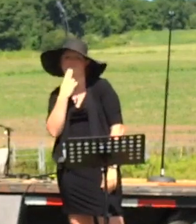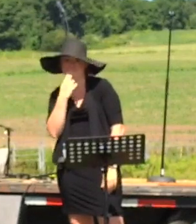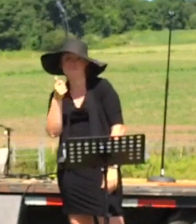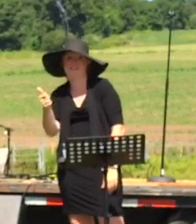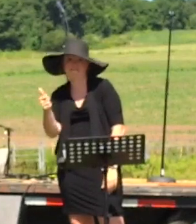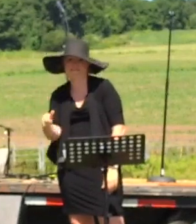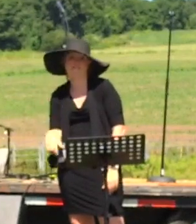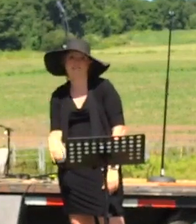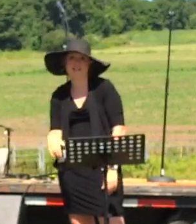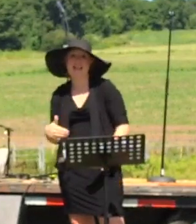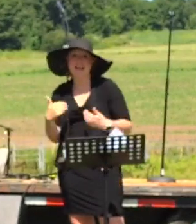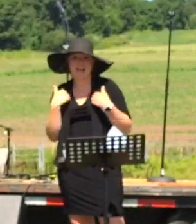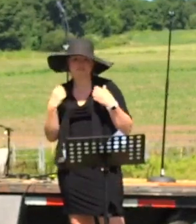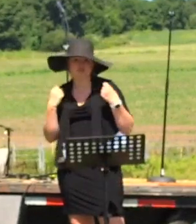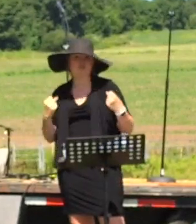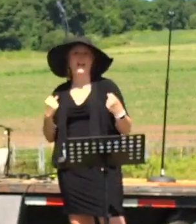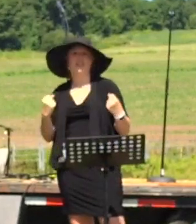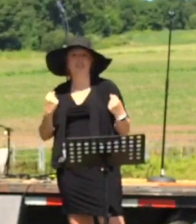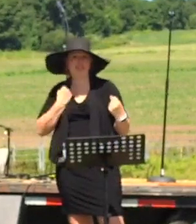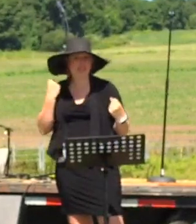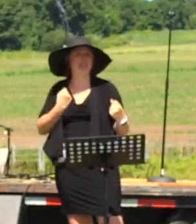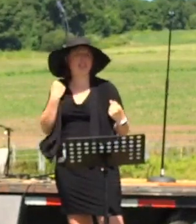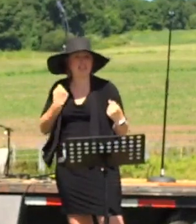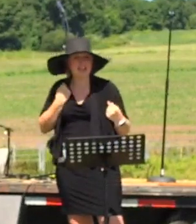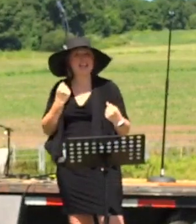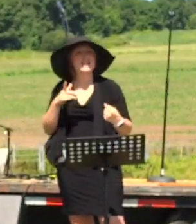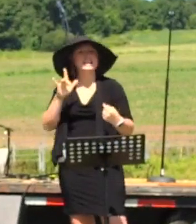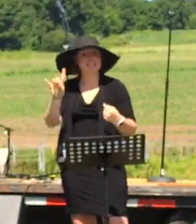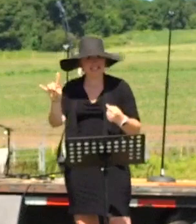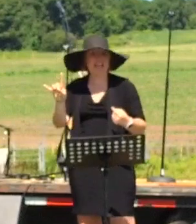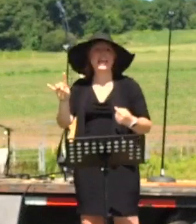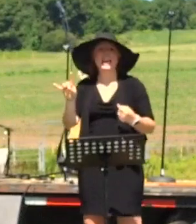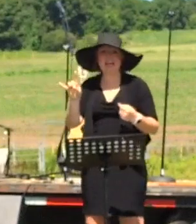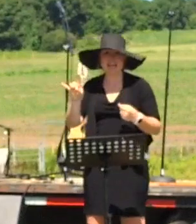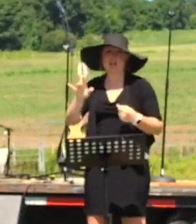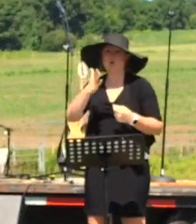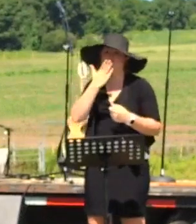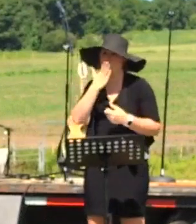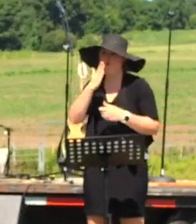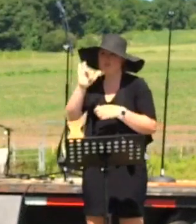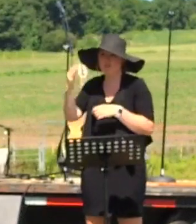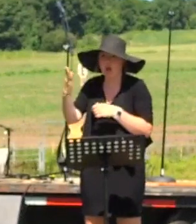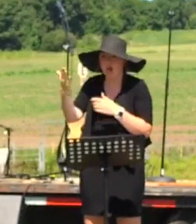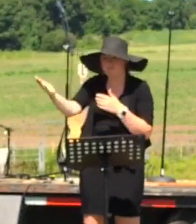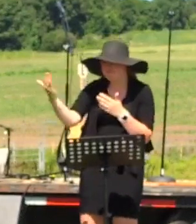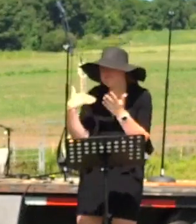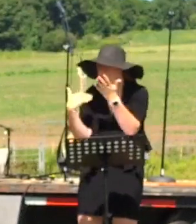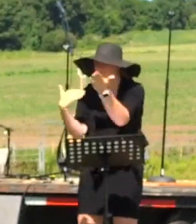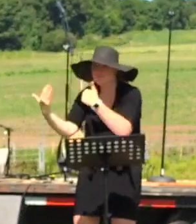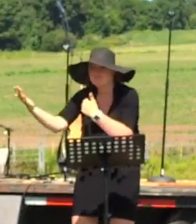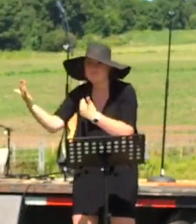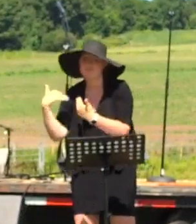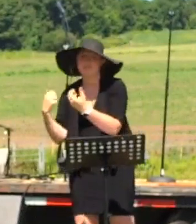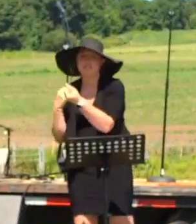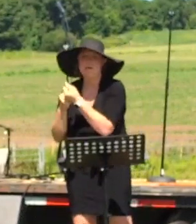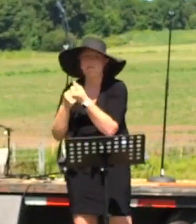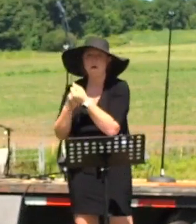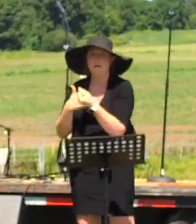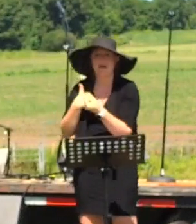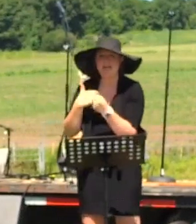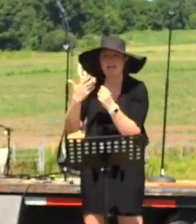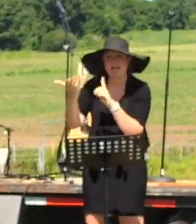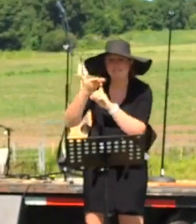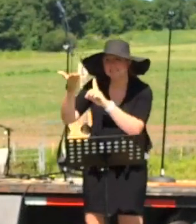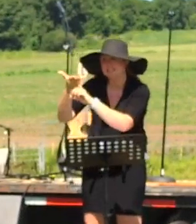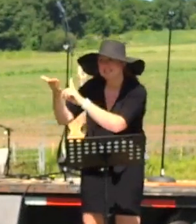He had strength, right? He certainly did a great job of getting people rallied behind him,